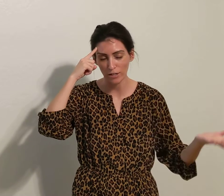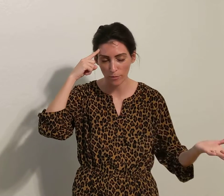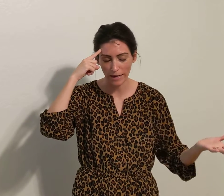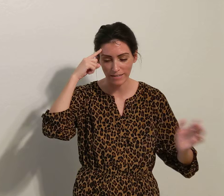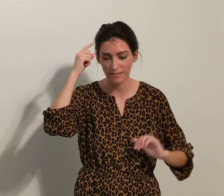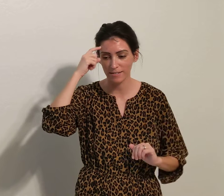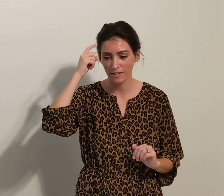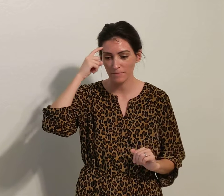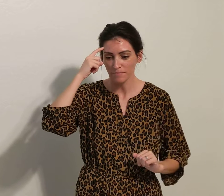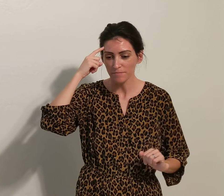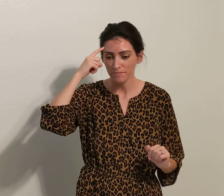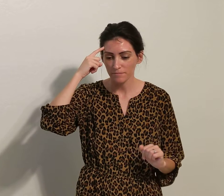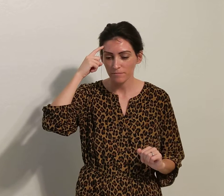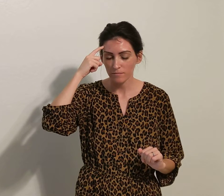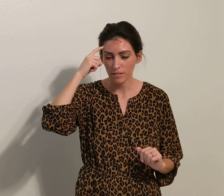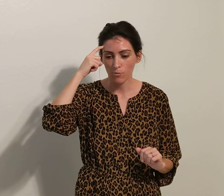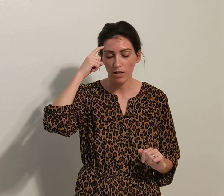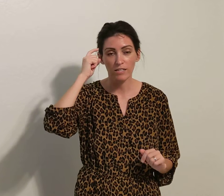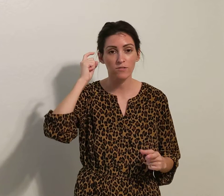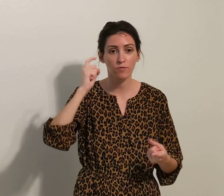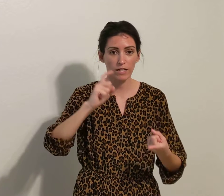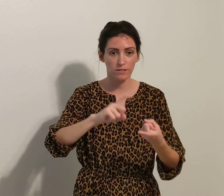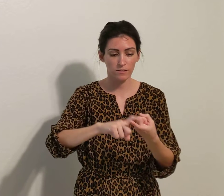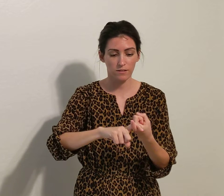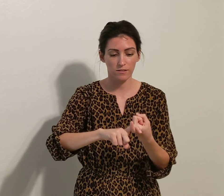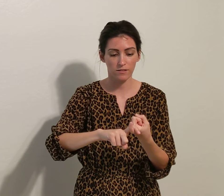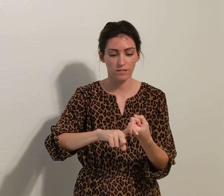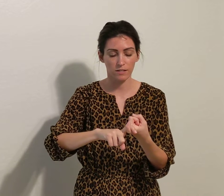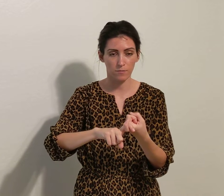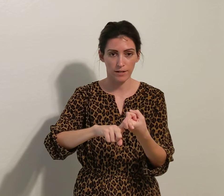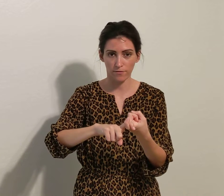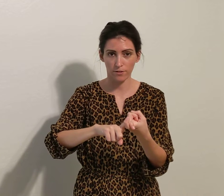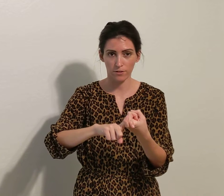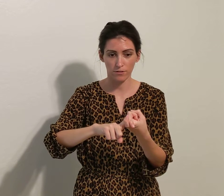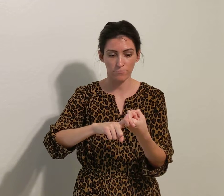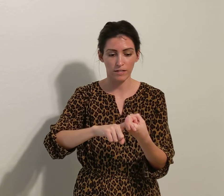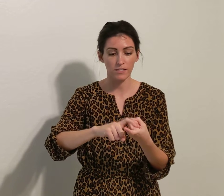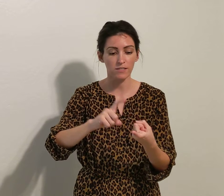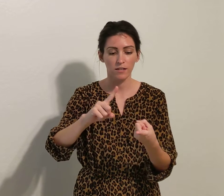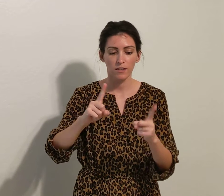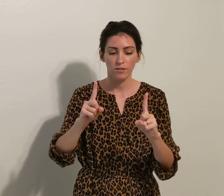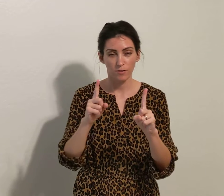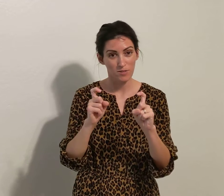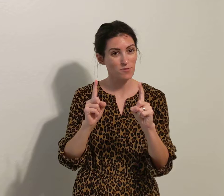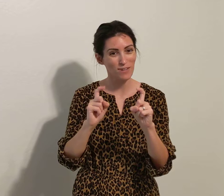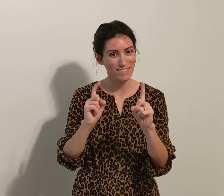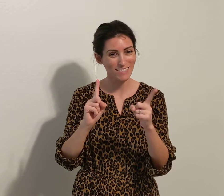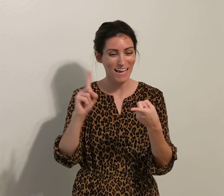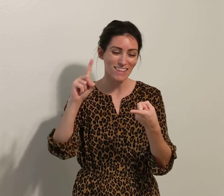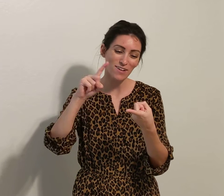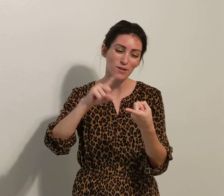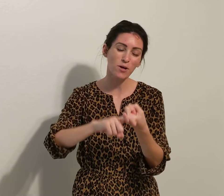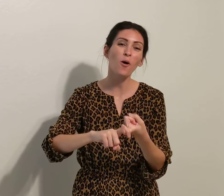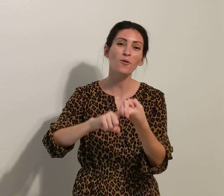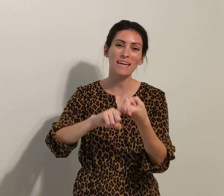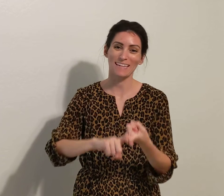our minds. While his friends, this is a dumbed down version of Friends, you have your 2 friends, and they're going to hold